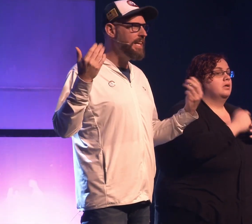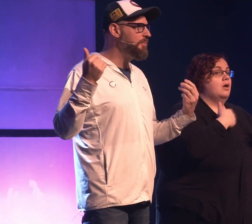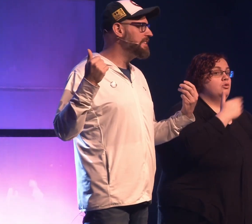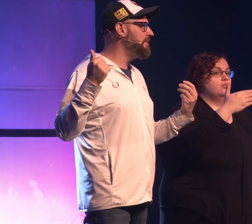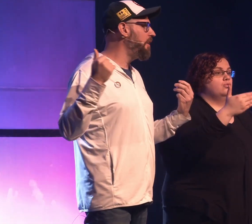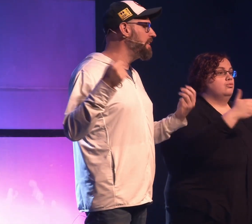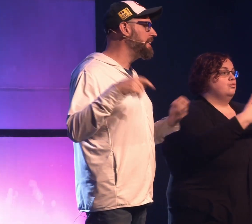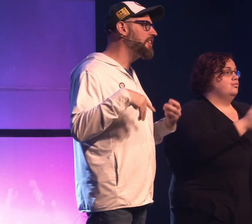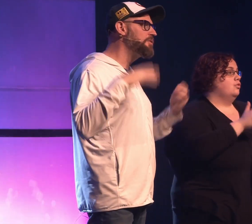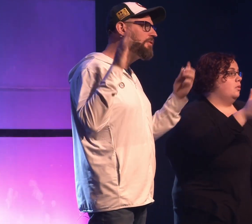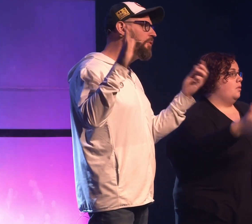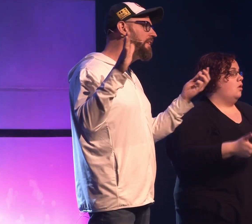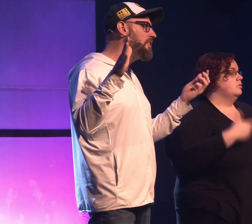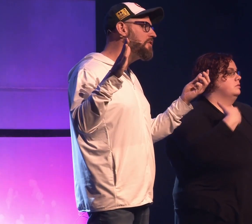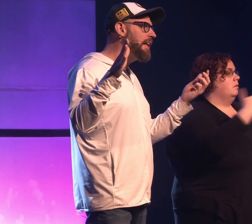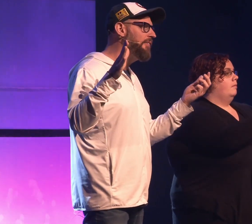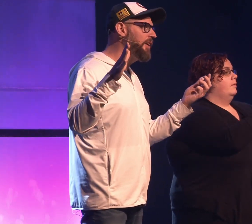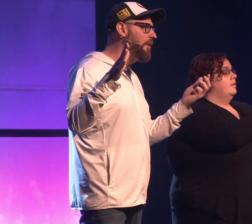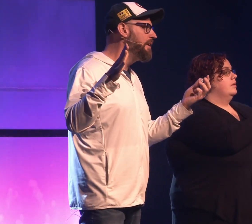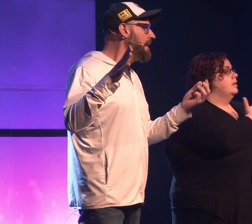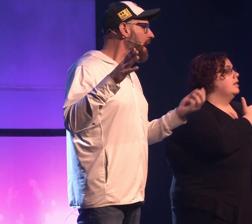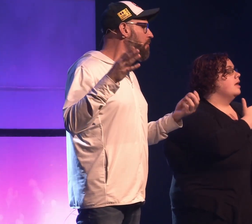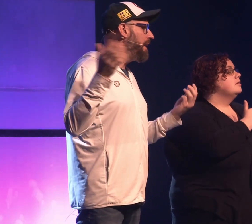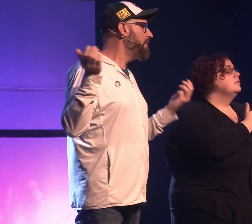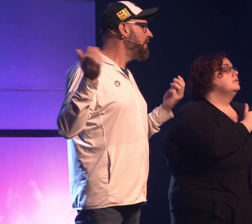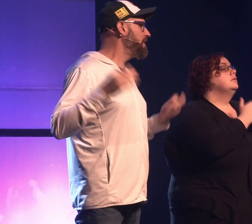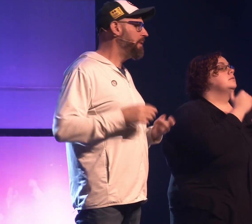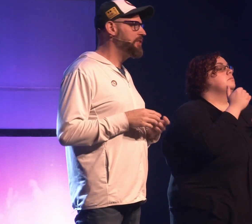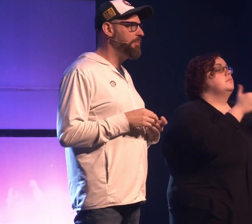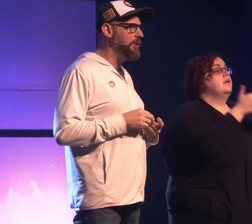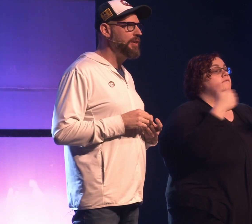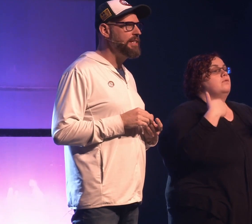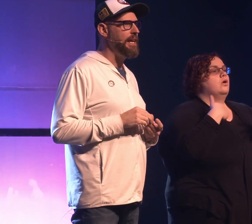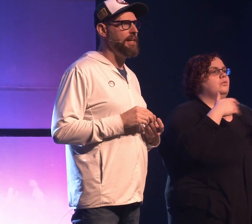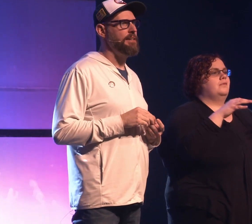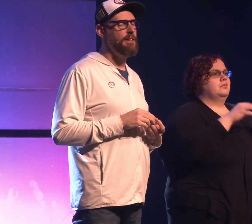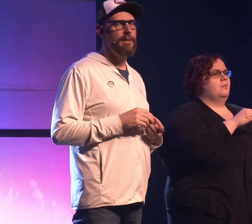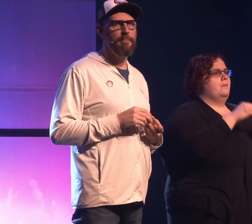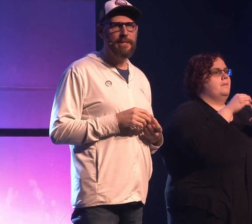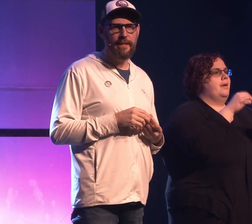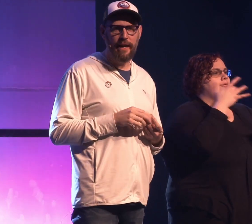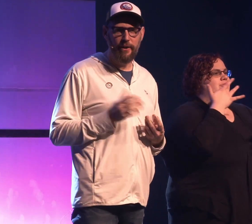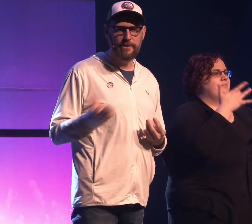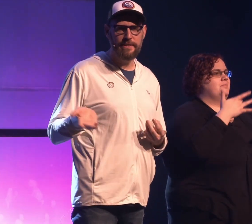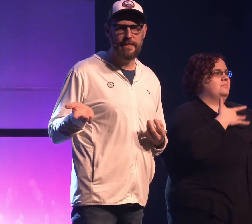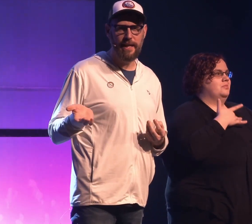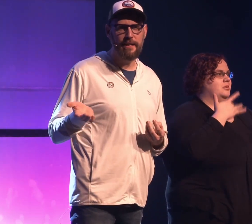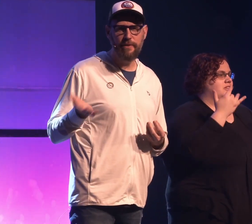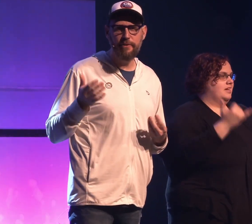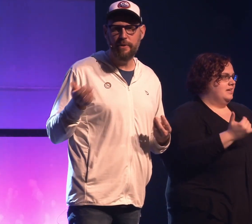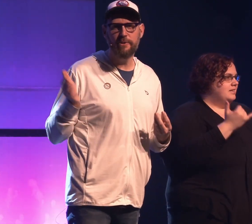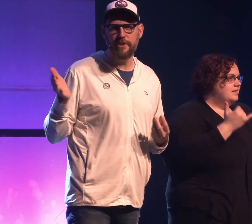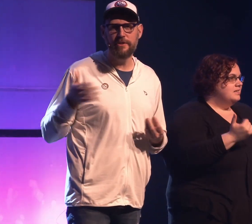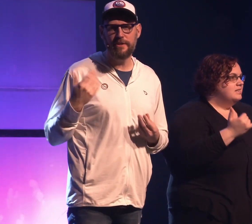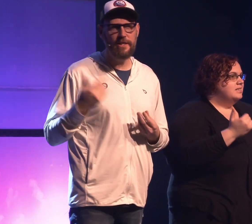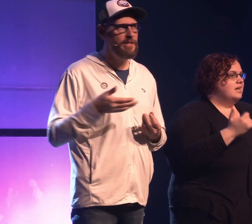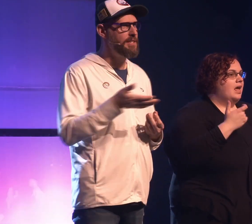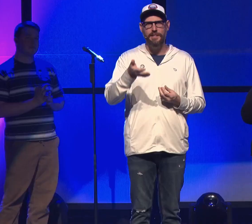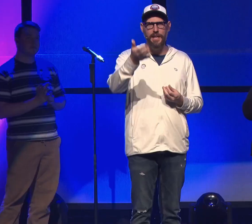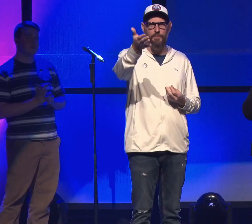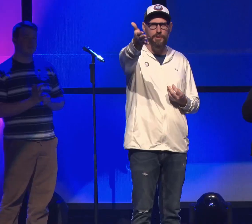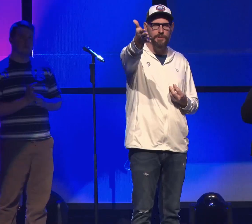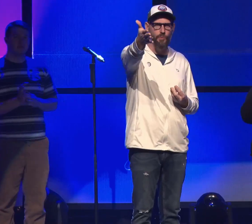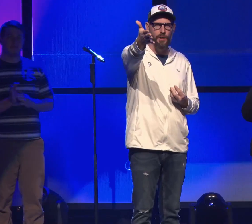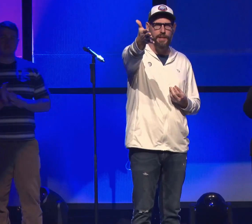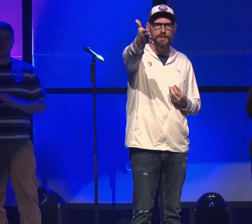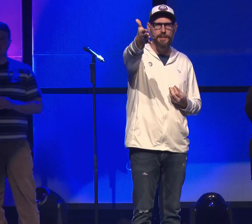room host to come receive the offering of the connect cards. Before they do that, though, we have a very special birthday in the house today. If everyone would turn their attention